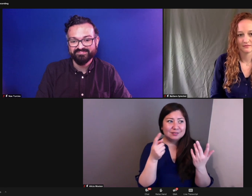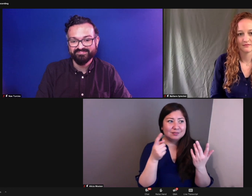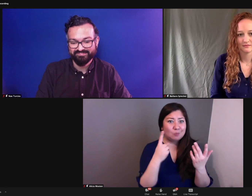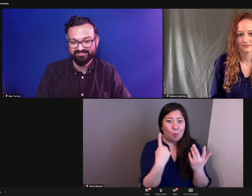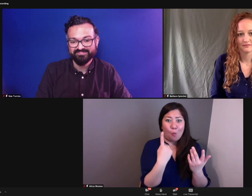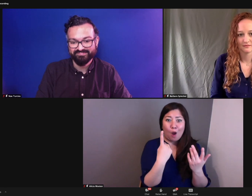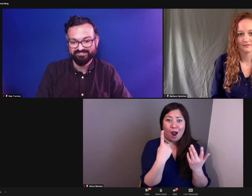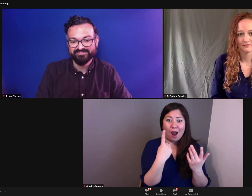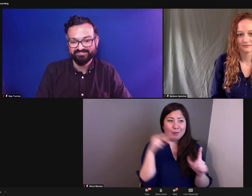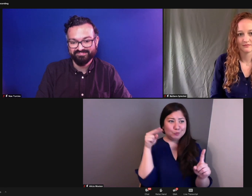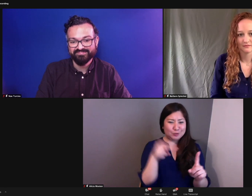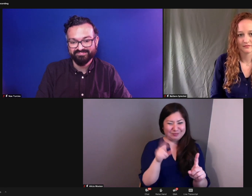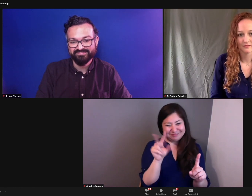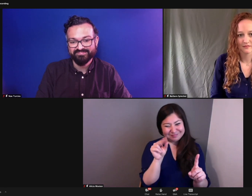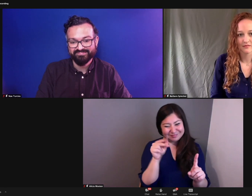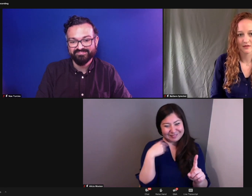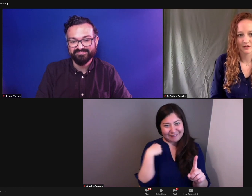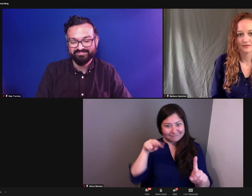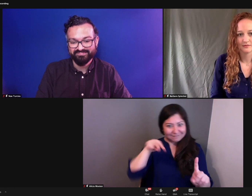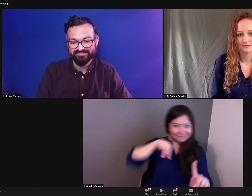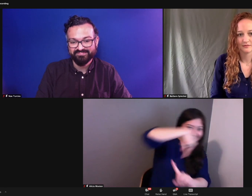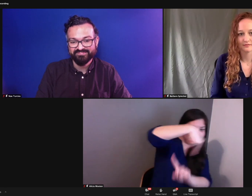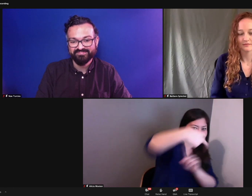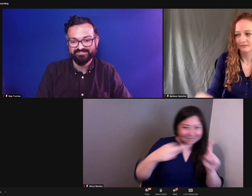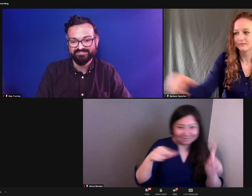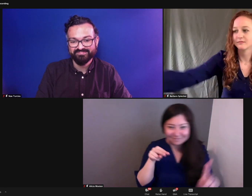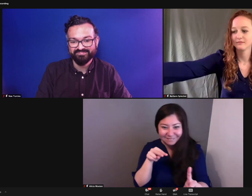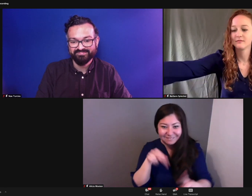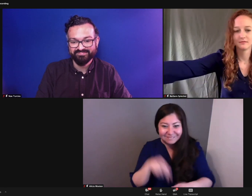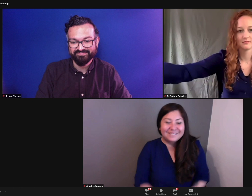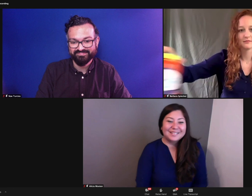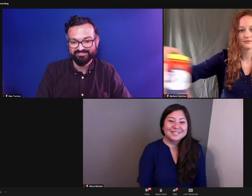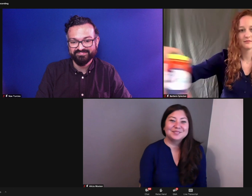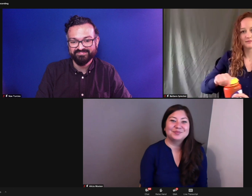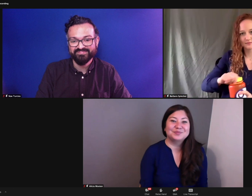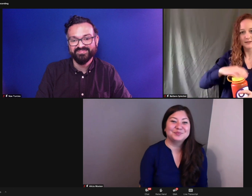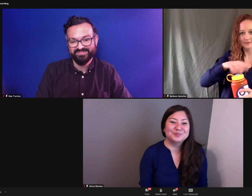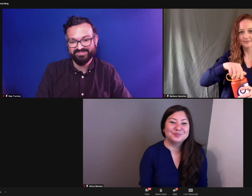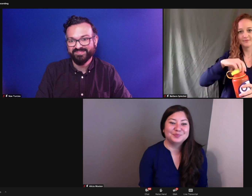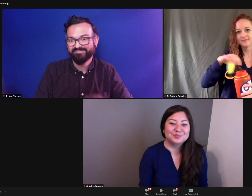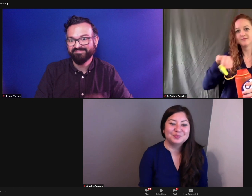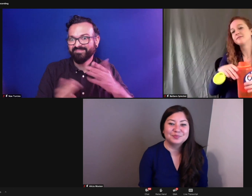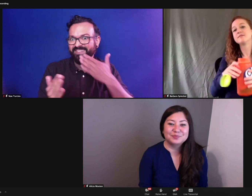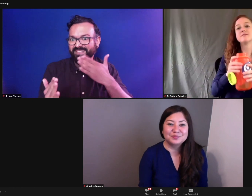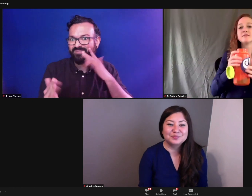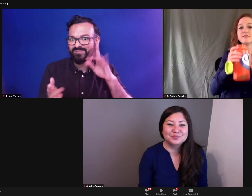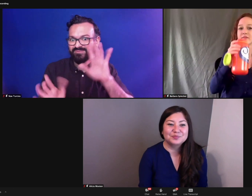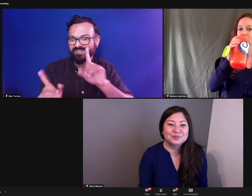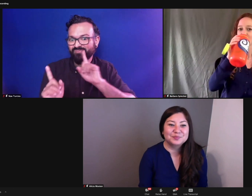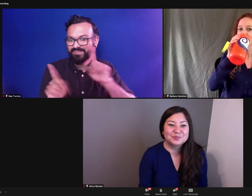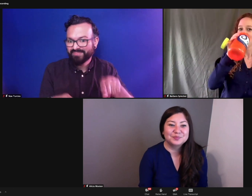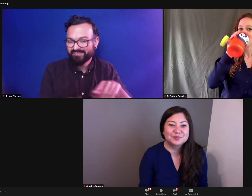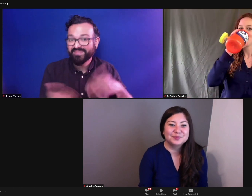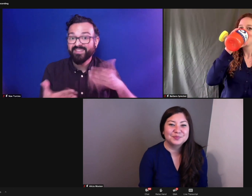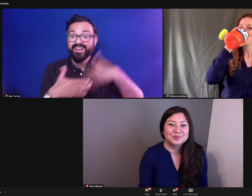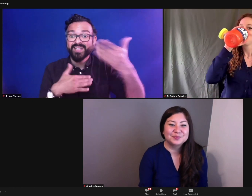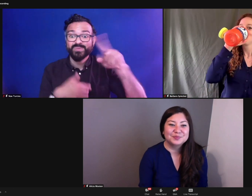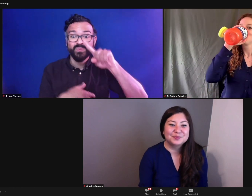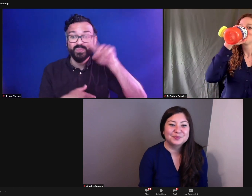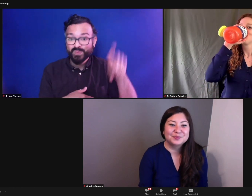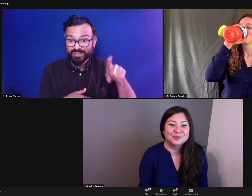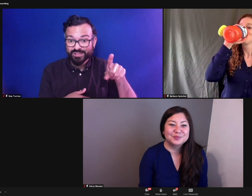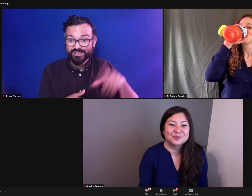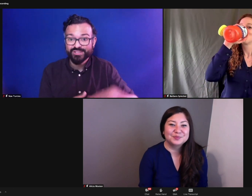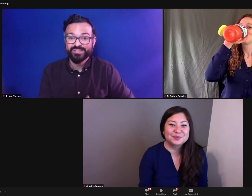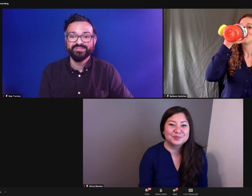This is Barbara. I can't really answer that from my limited knowledge. I would say both. I guess ASL